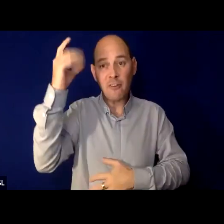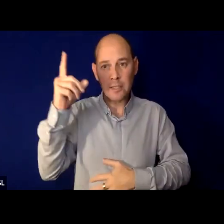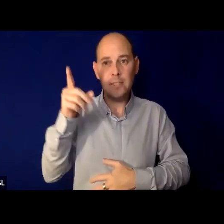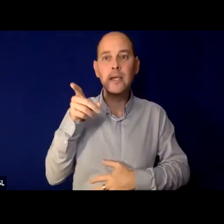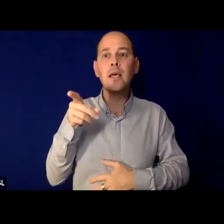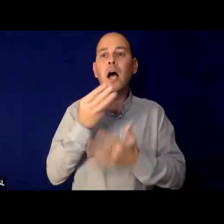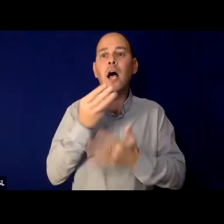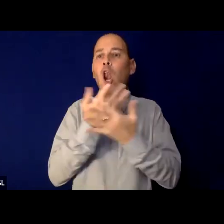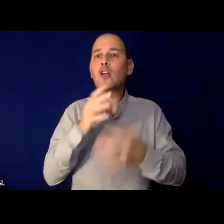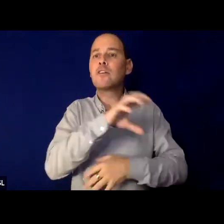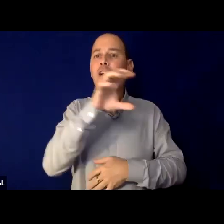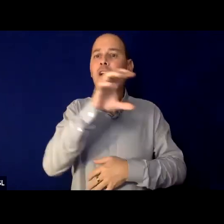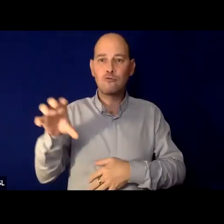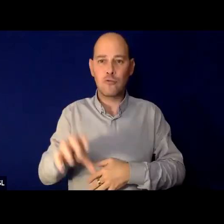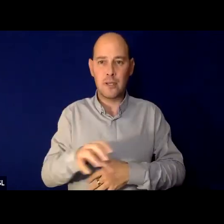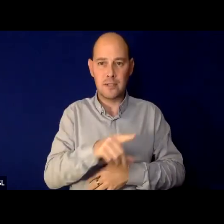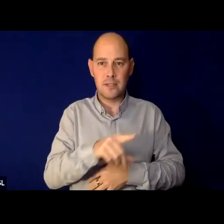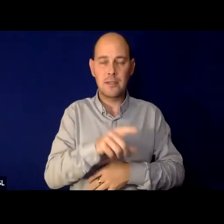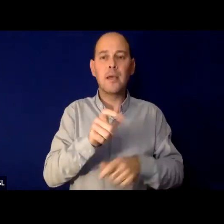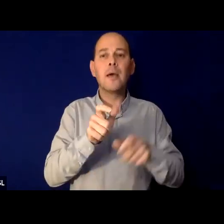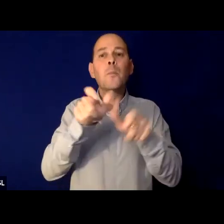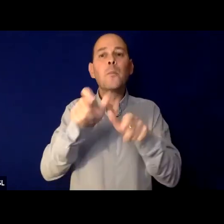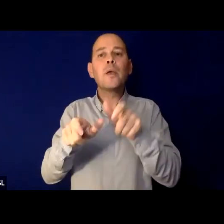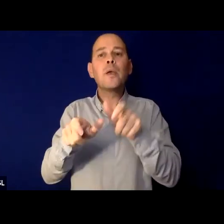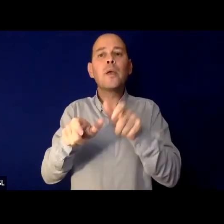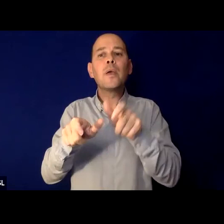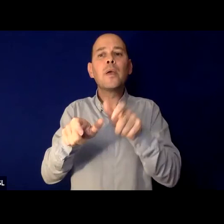countries, people talked about how